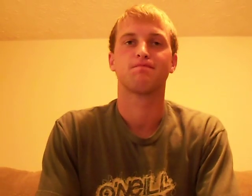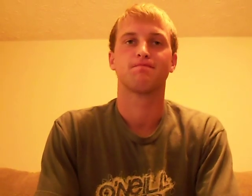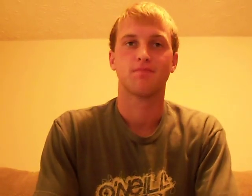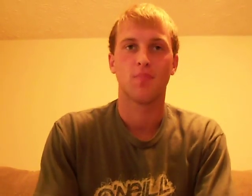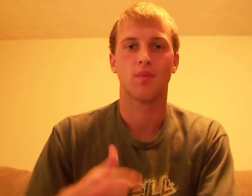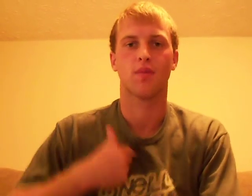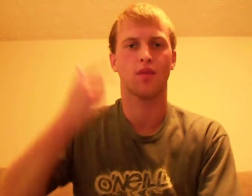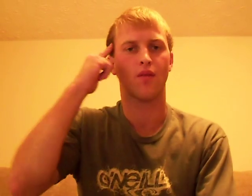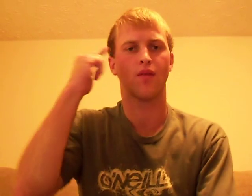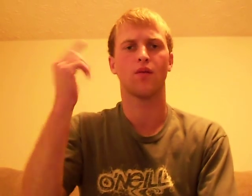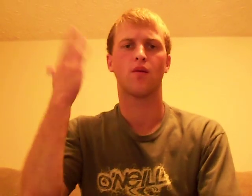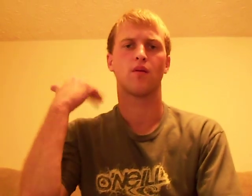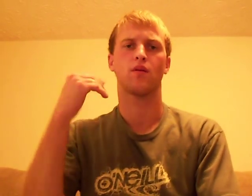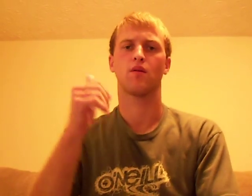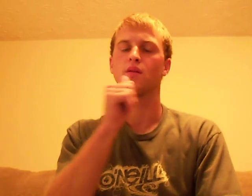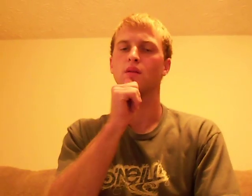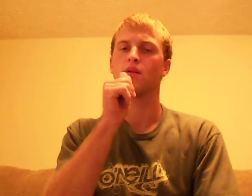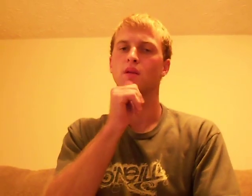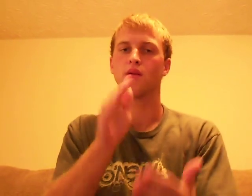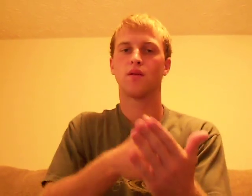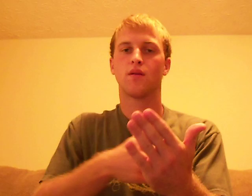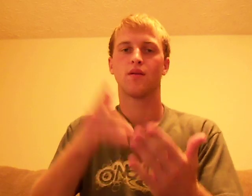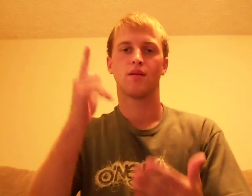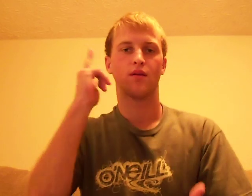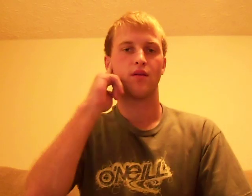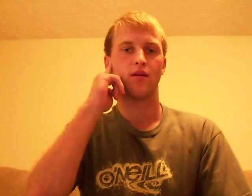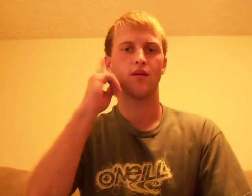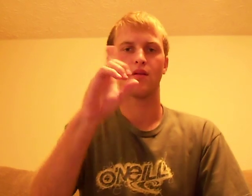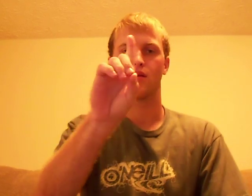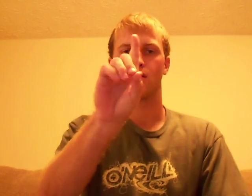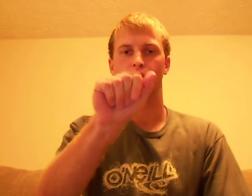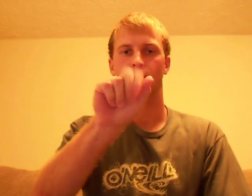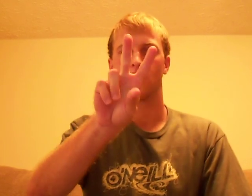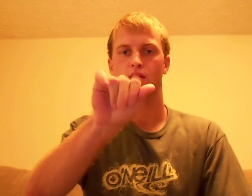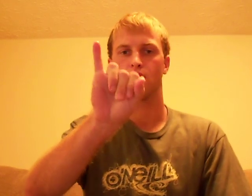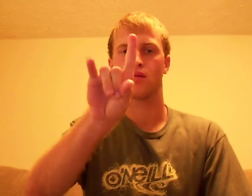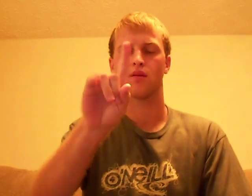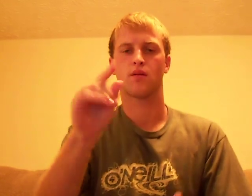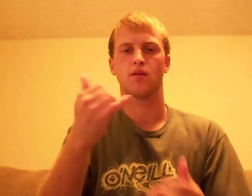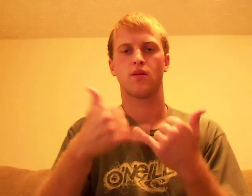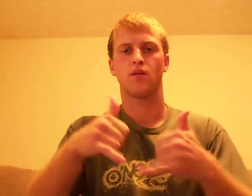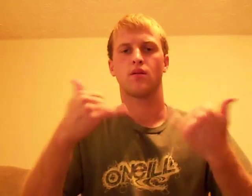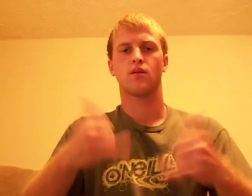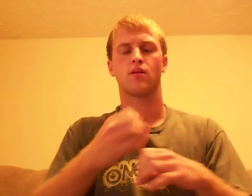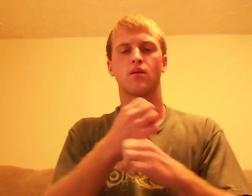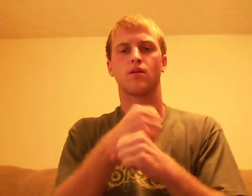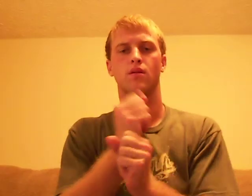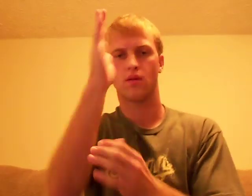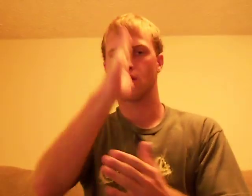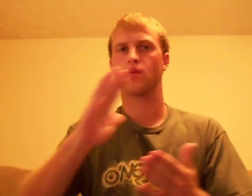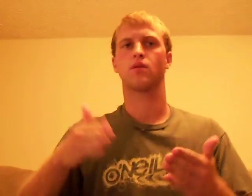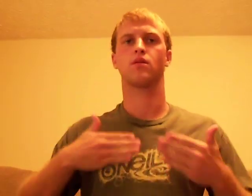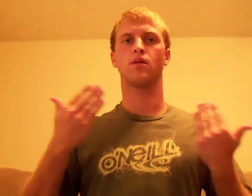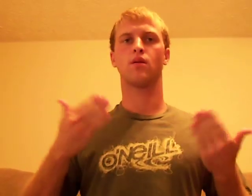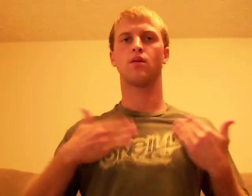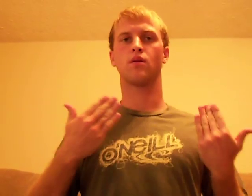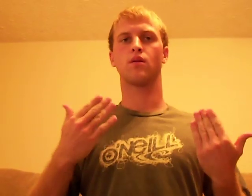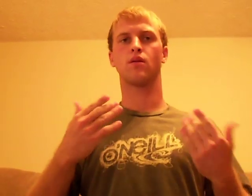I heard there was a secret chord that David played and it pleased the Lord. But